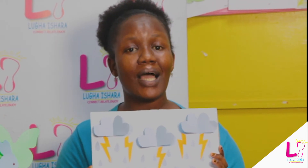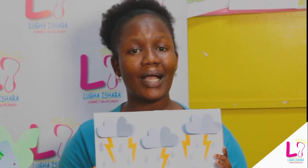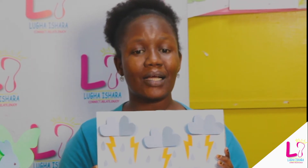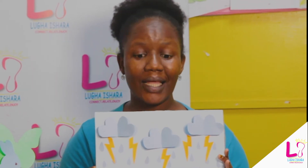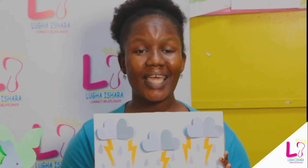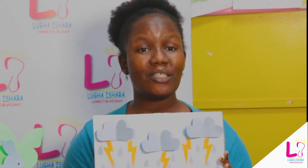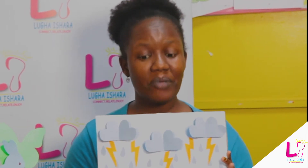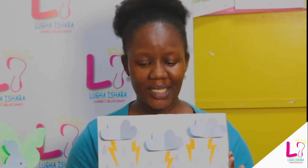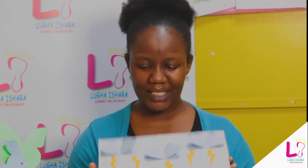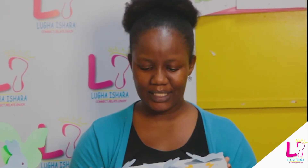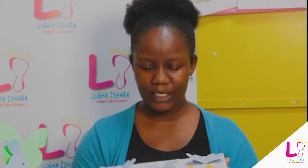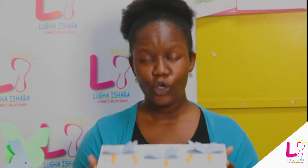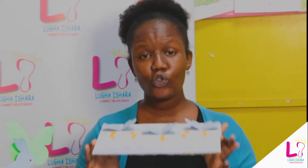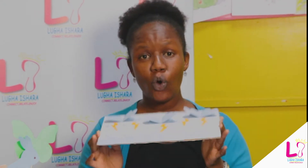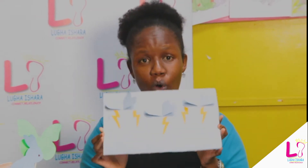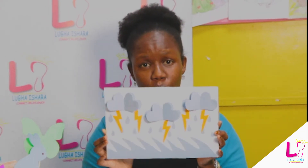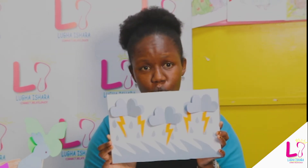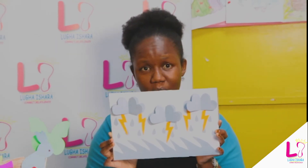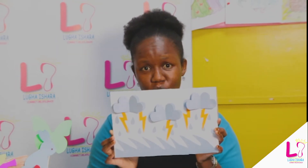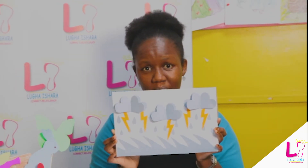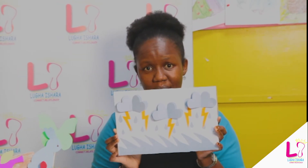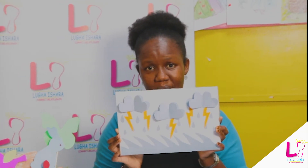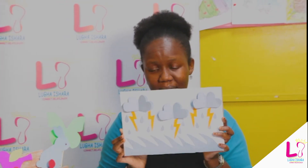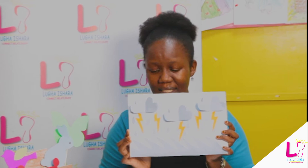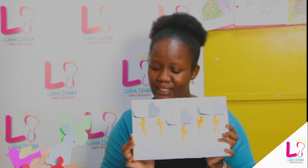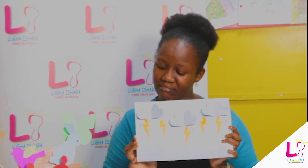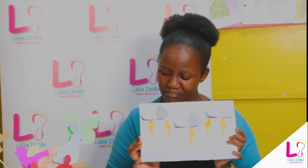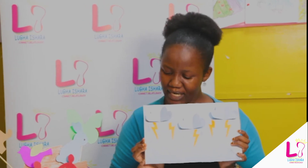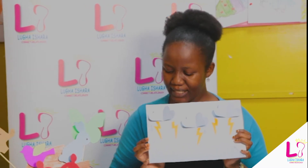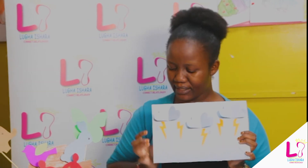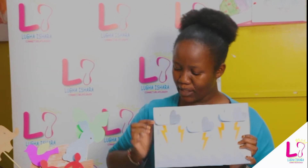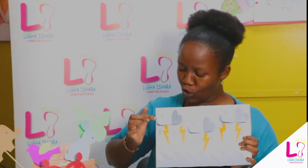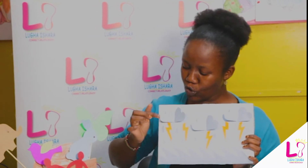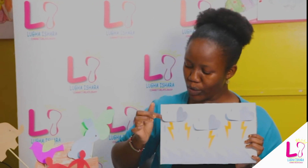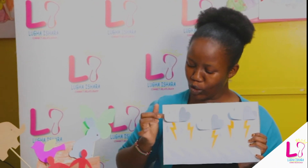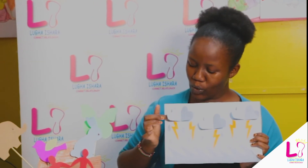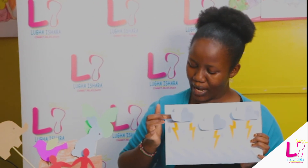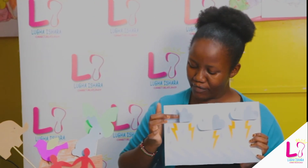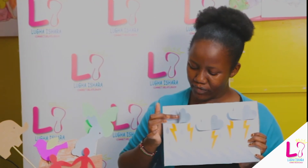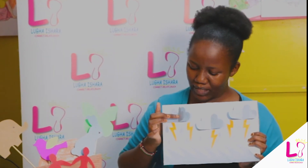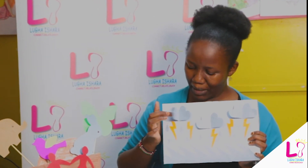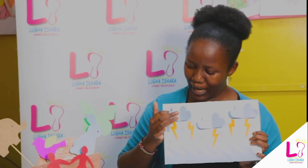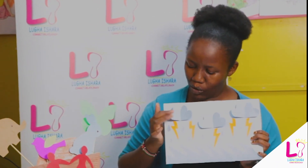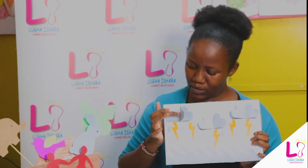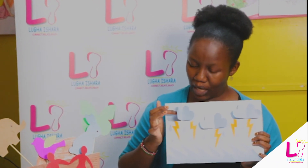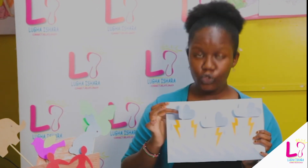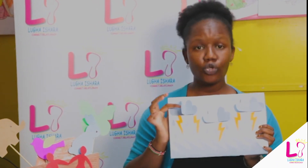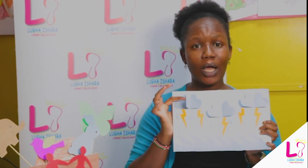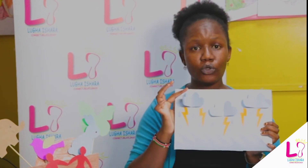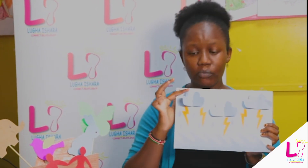ark experienced. So, would you like to make something like this? Nice. So we're going to have some clouds. I'll show you how to